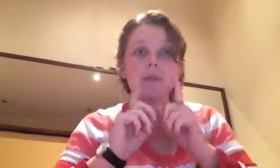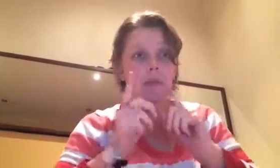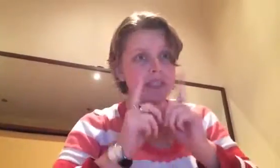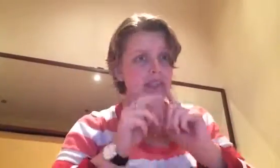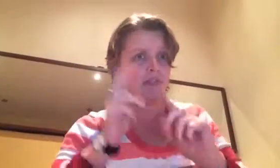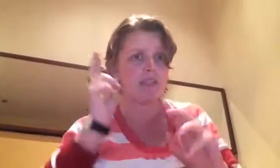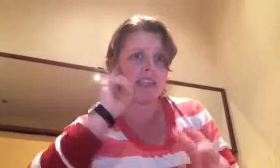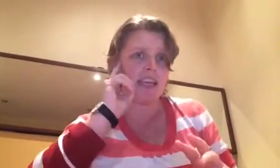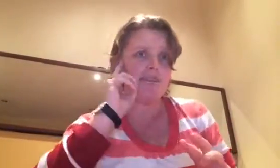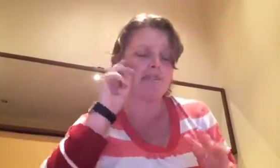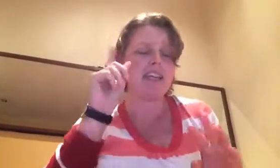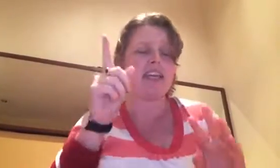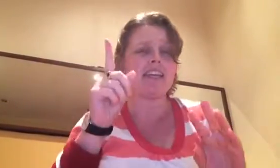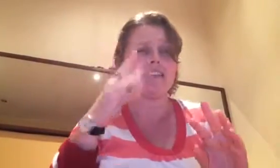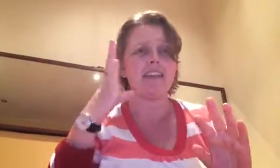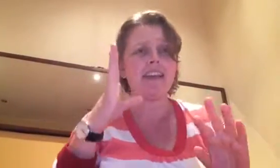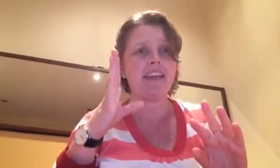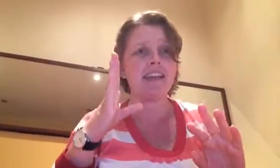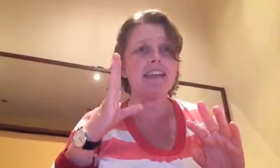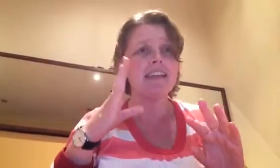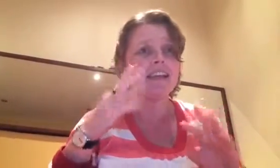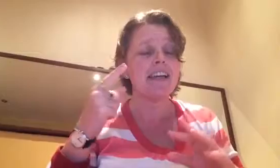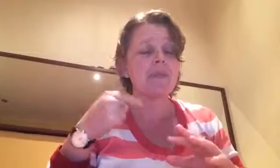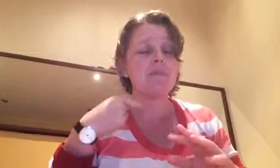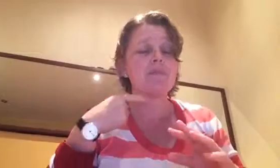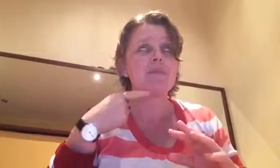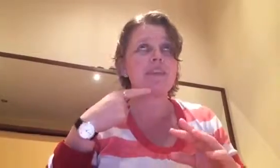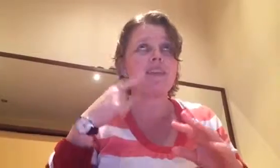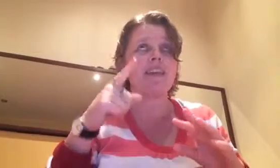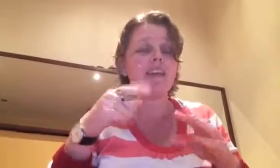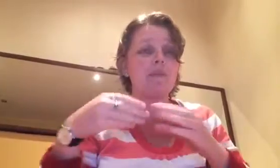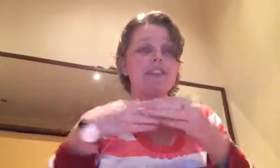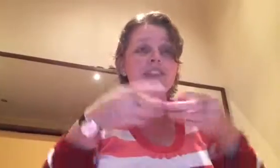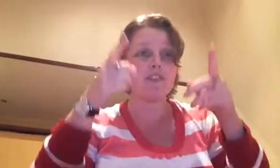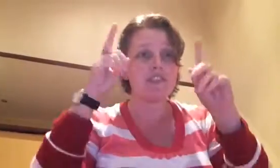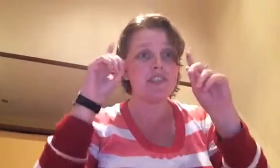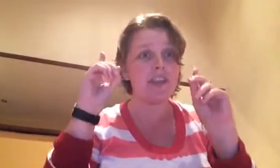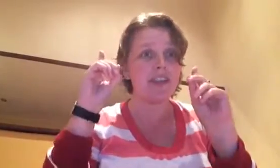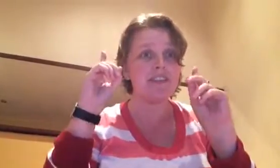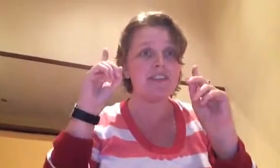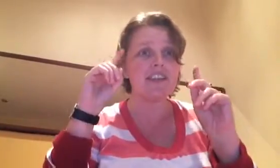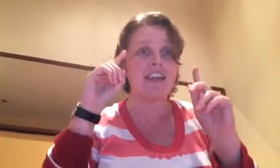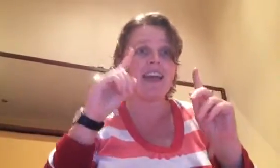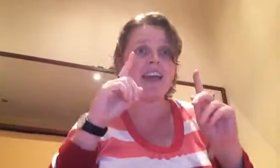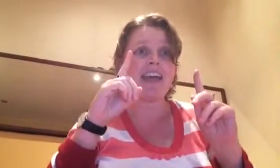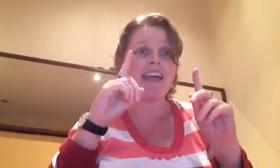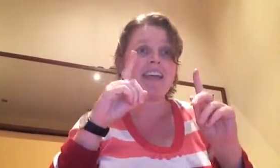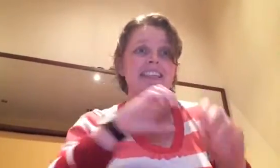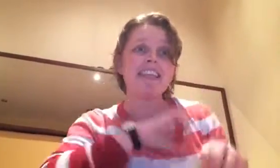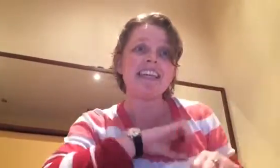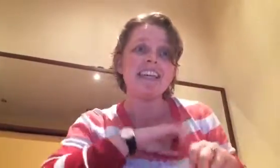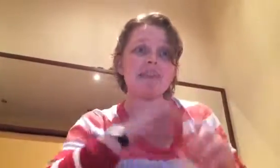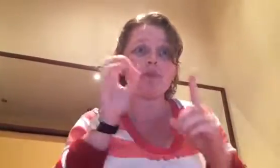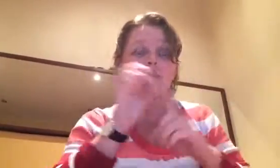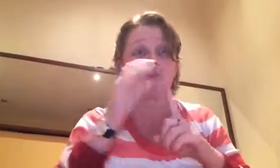I'm a teacher of the deaf, and I am the teacher in charge at Eastbury